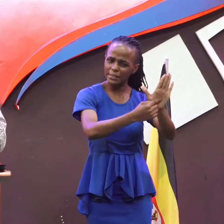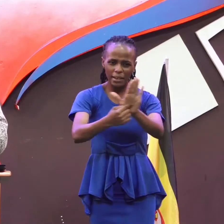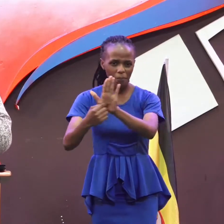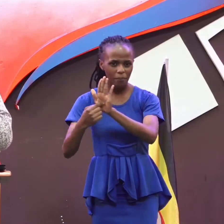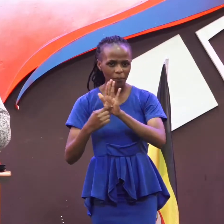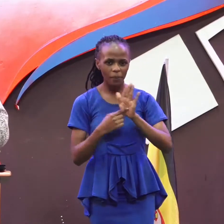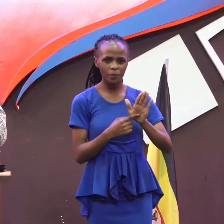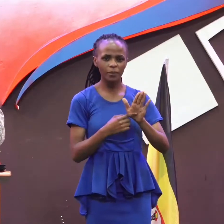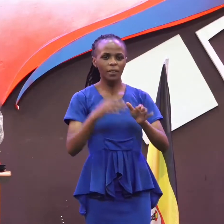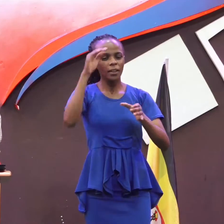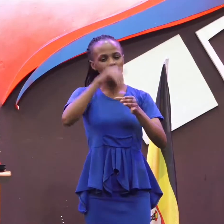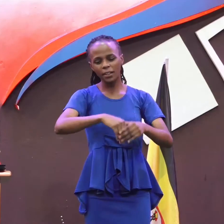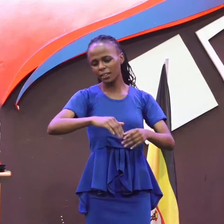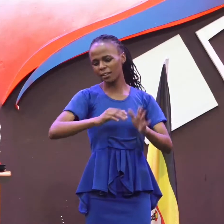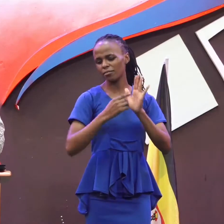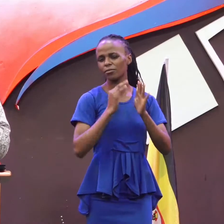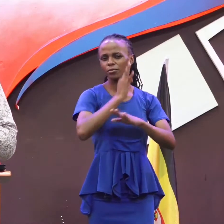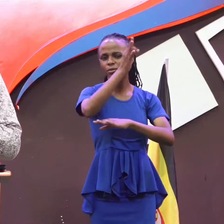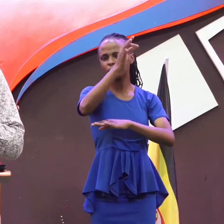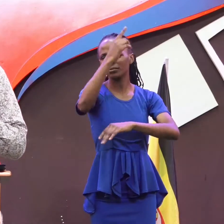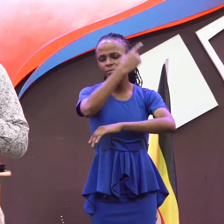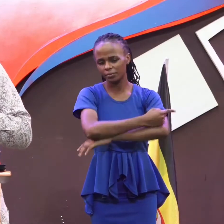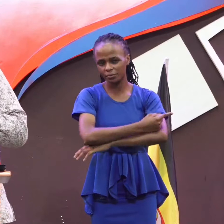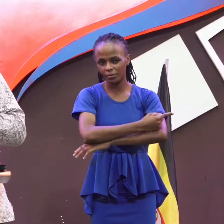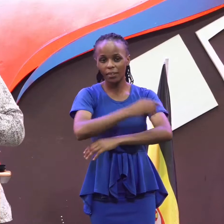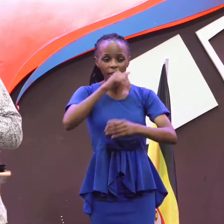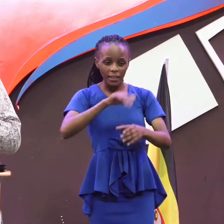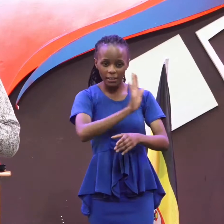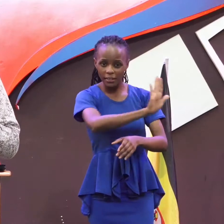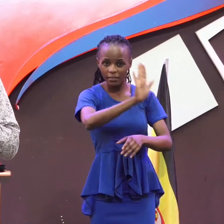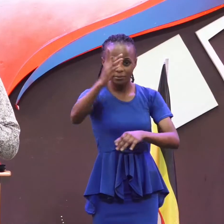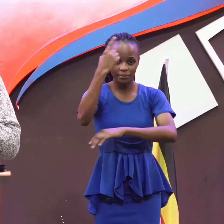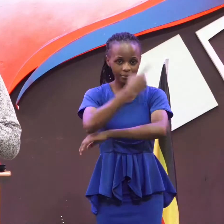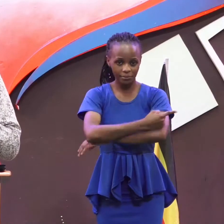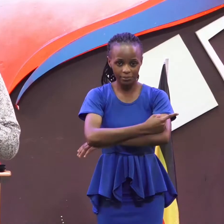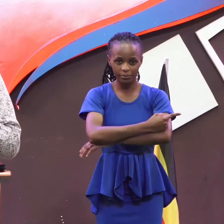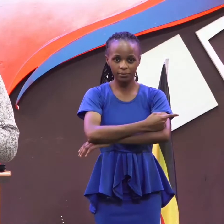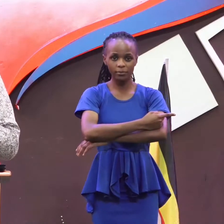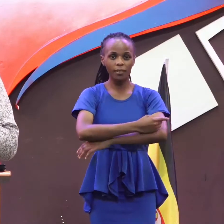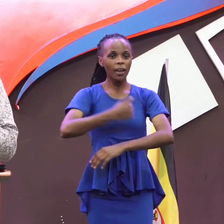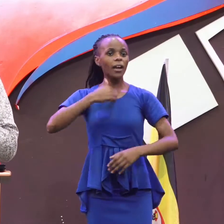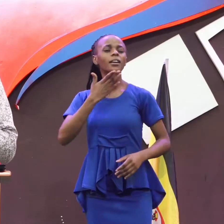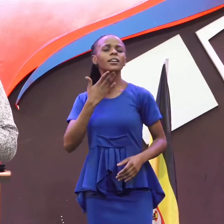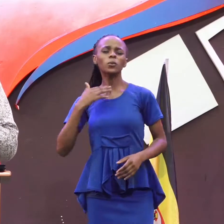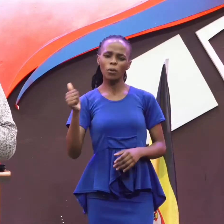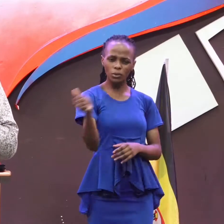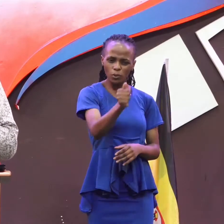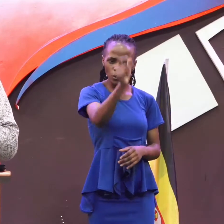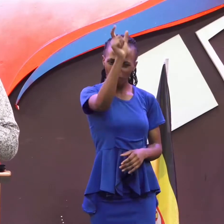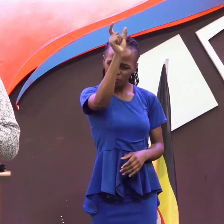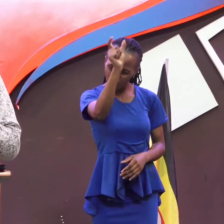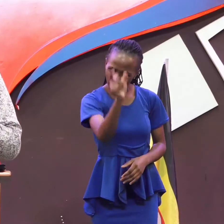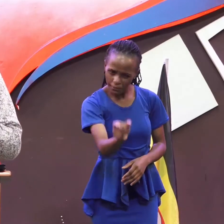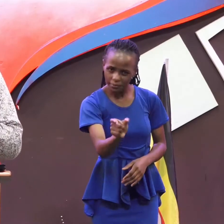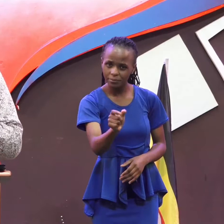an example. Mu mirembe gyabwe. In their days. Mu mirembe gyabwe. In their generations. Njagala ntekewo omuntu. I want